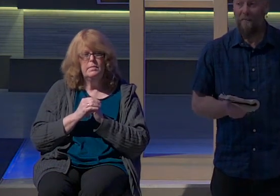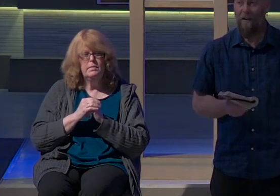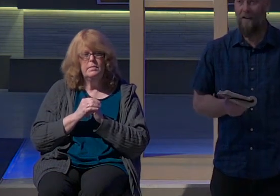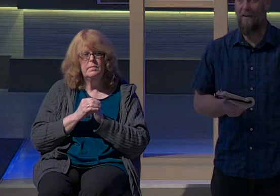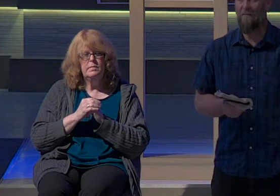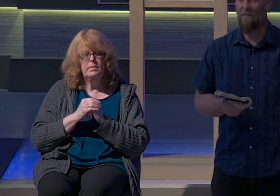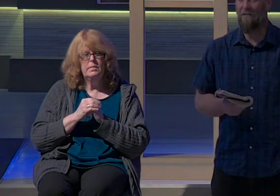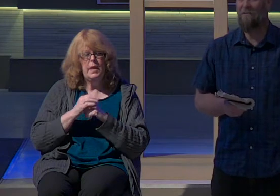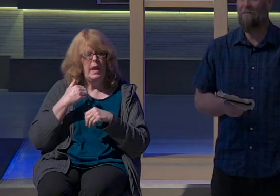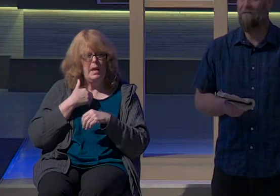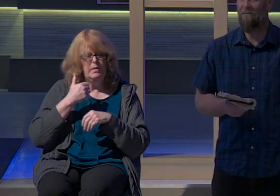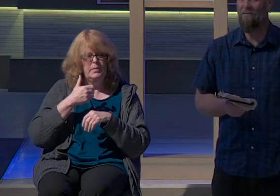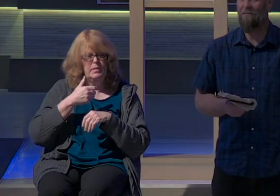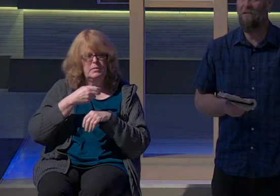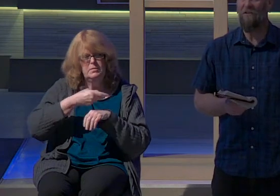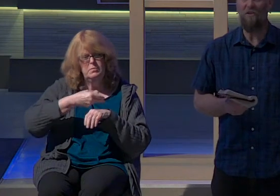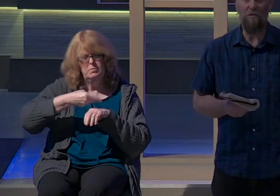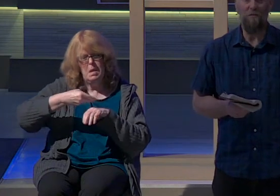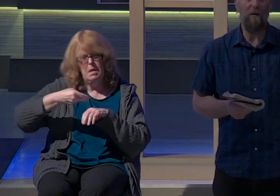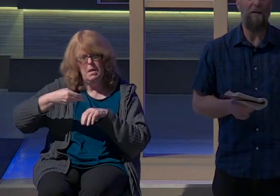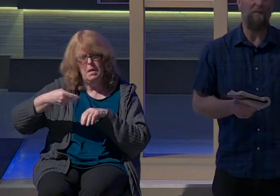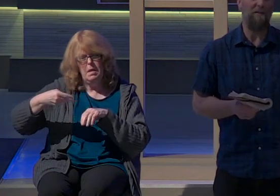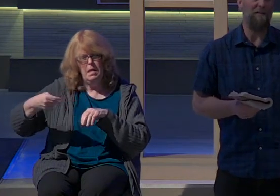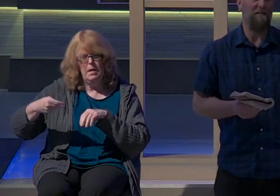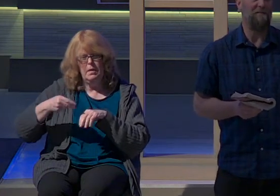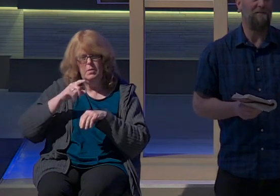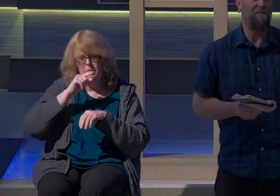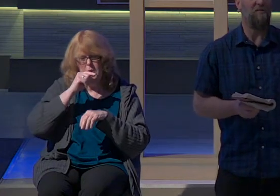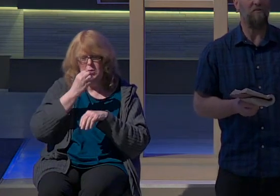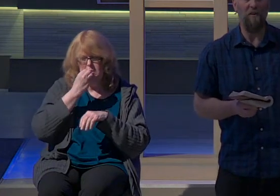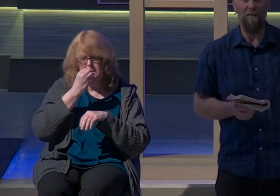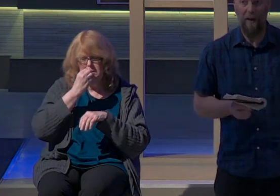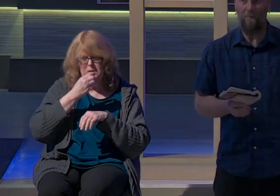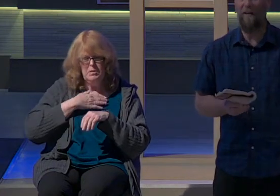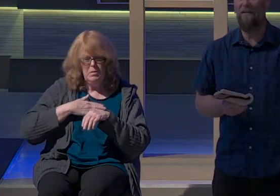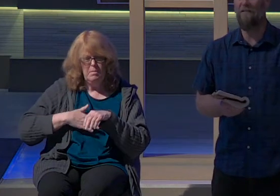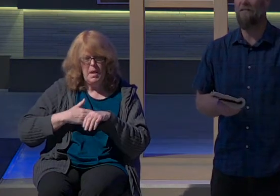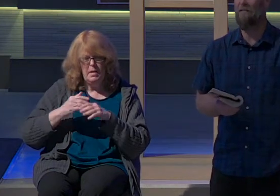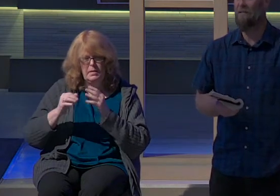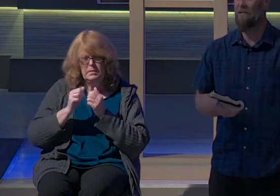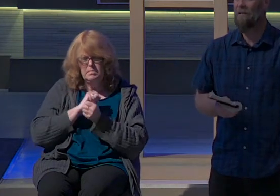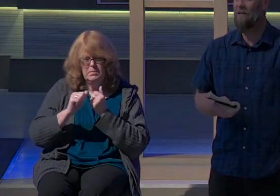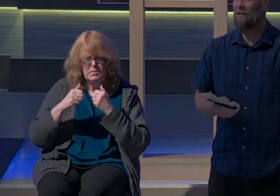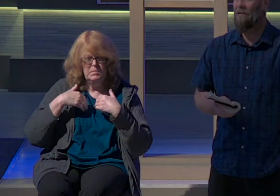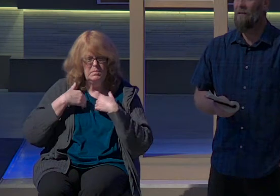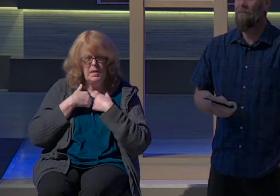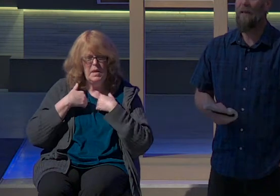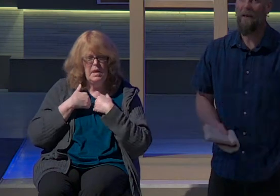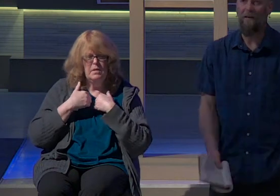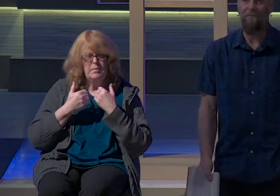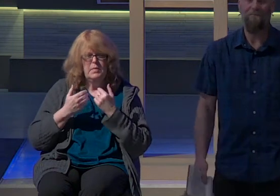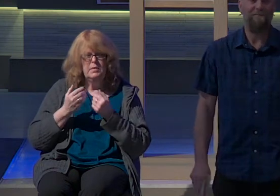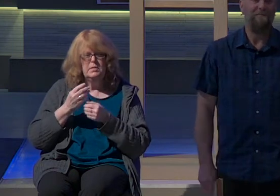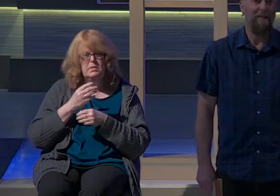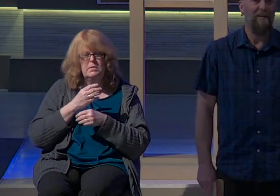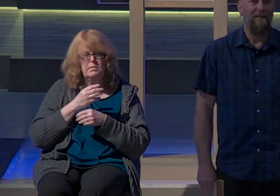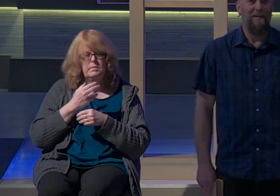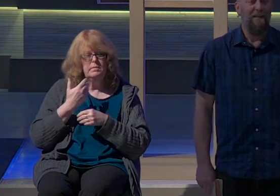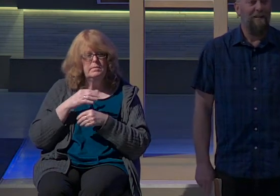Dragged off by animals, consumed by birds, destroyed by beasts. Man,